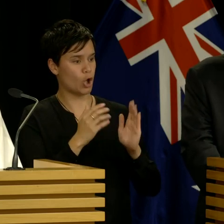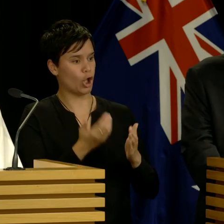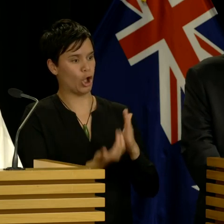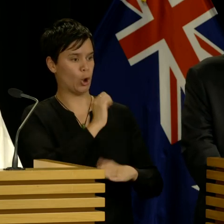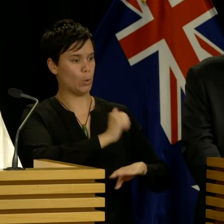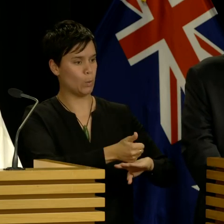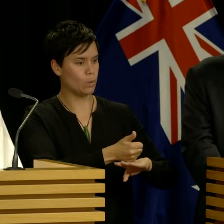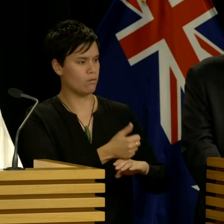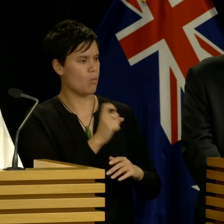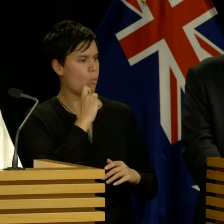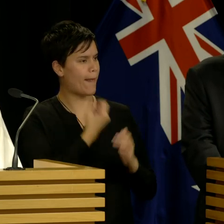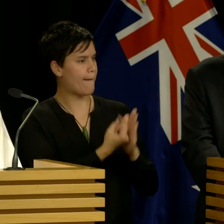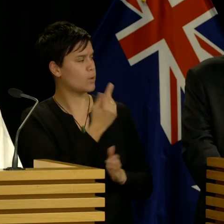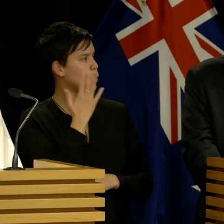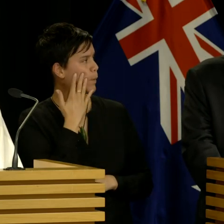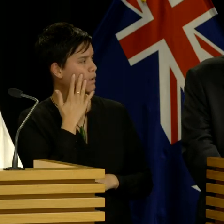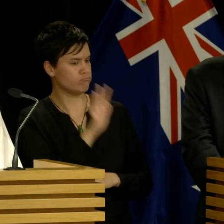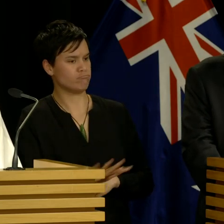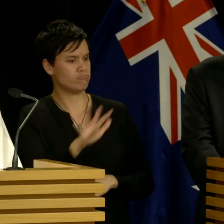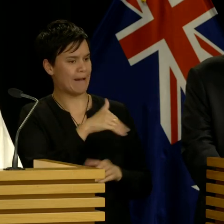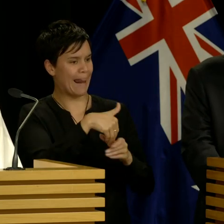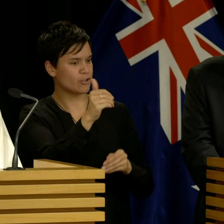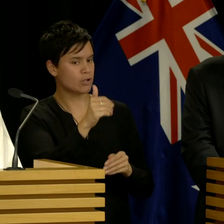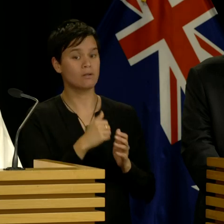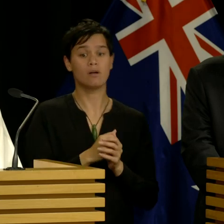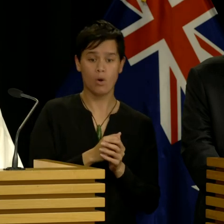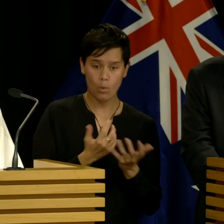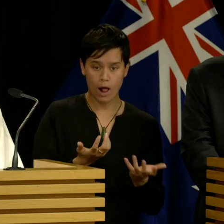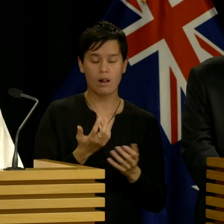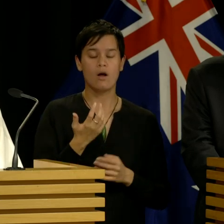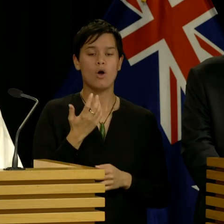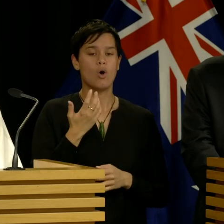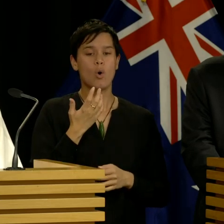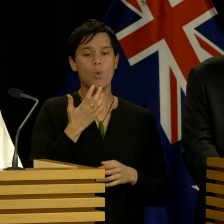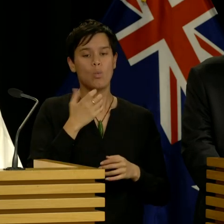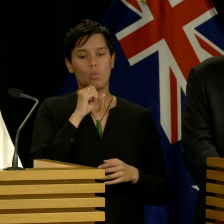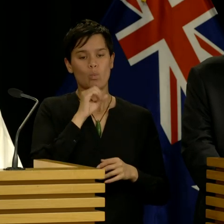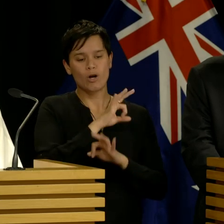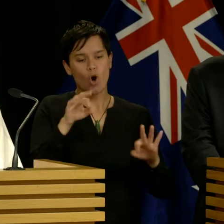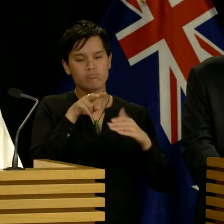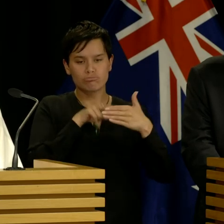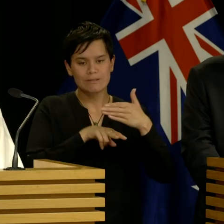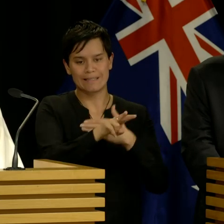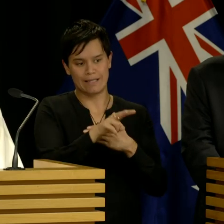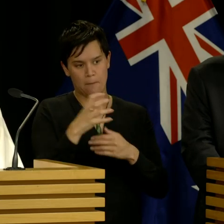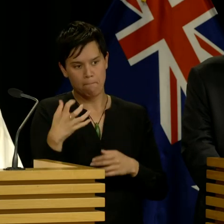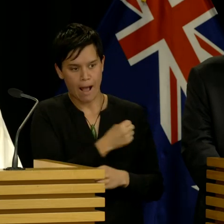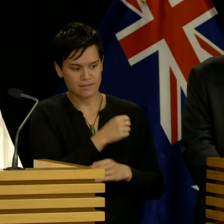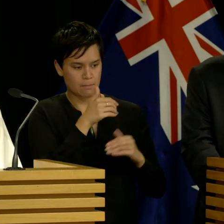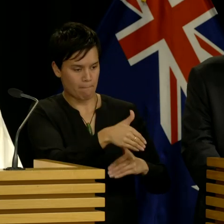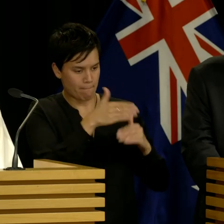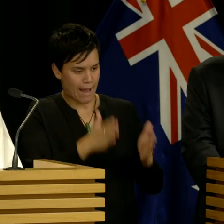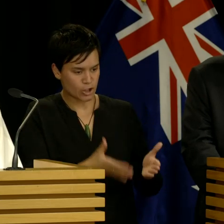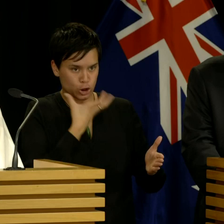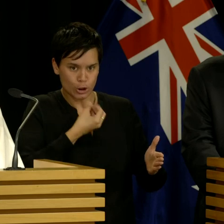situation, Henry, and it means that we, again, as the Prime Minister said, are getting ahead of a situation here. We're not predicting the need to deliver that package, but we're